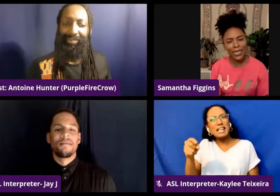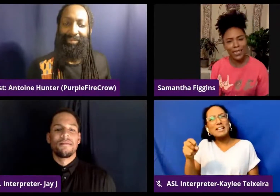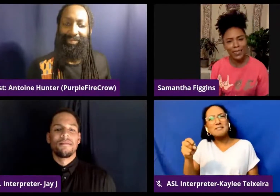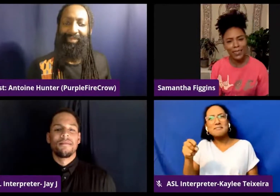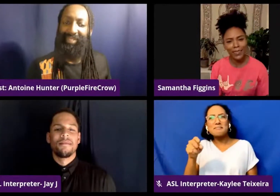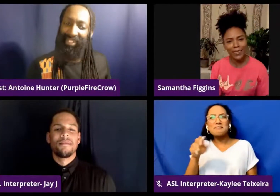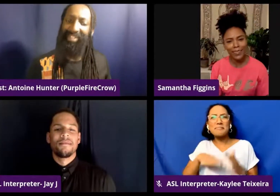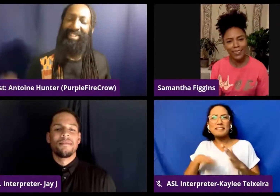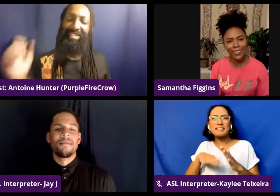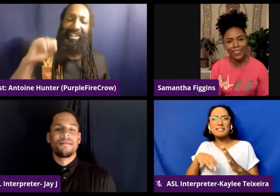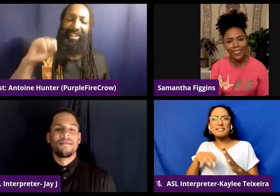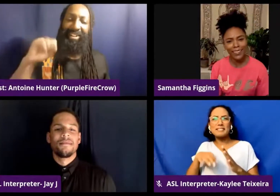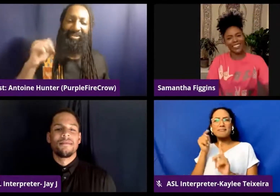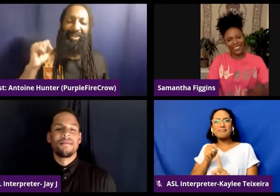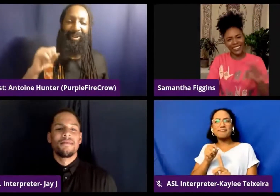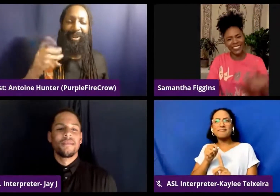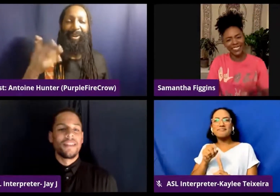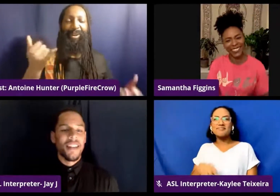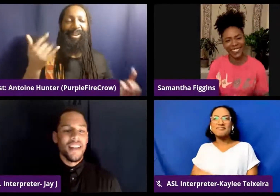basically.